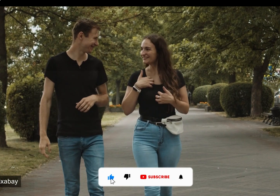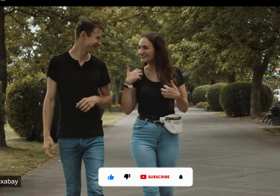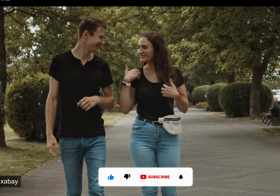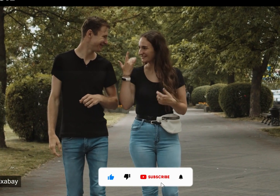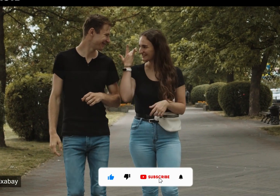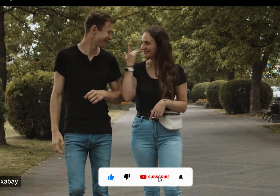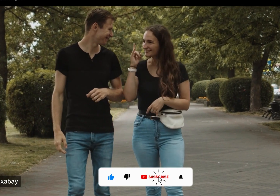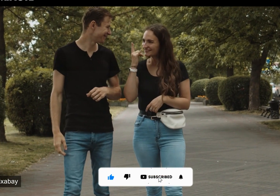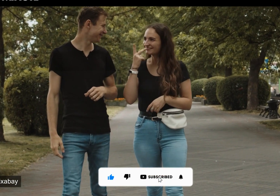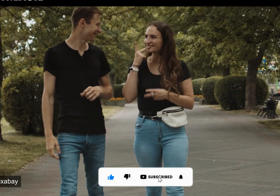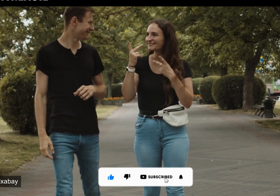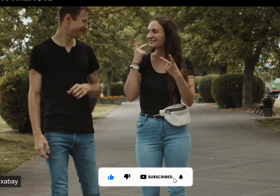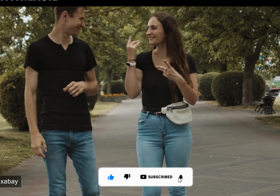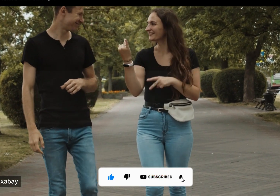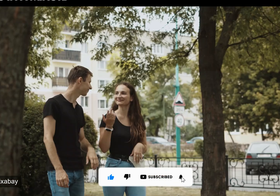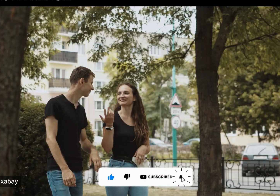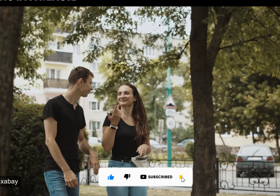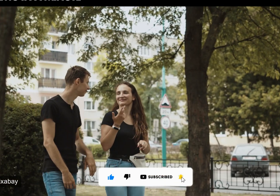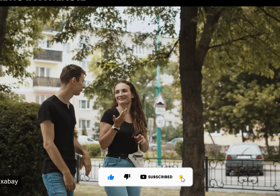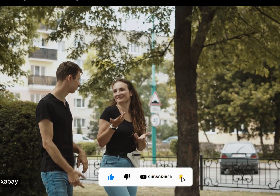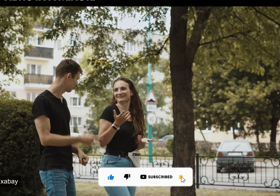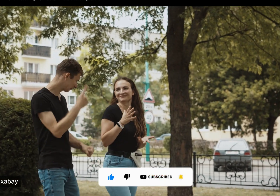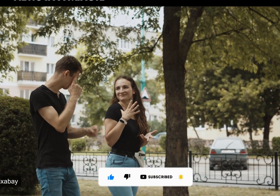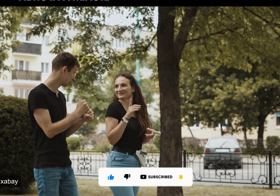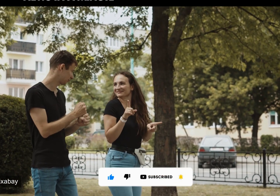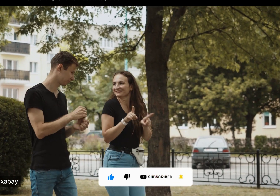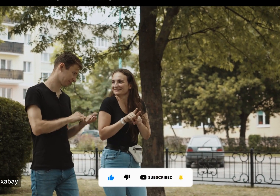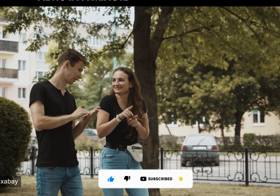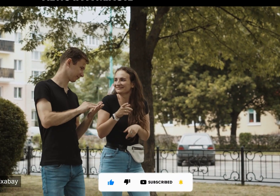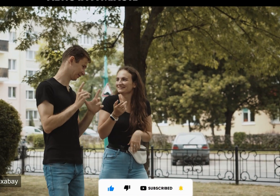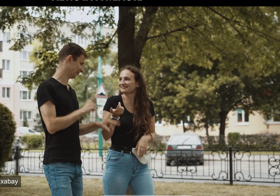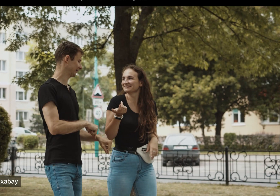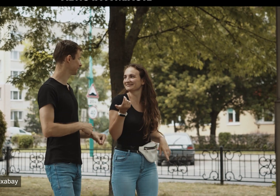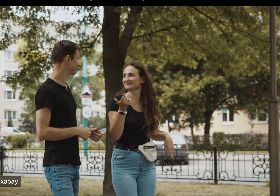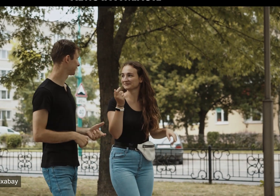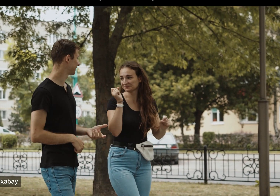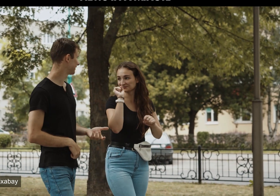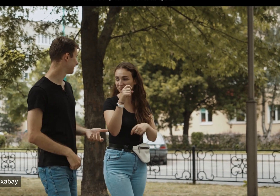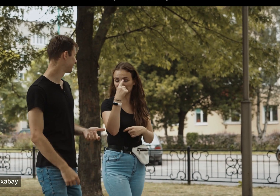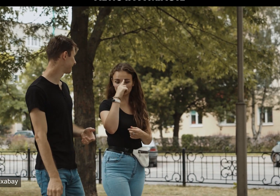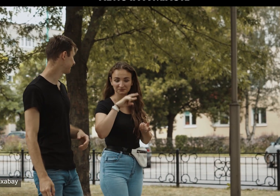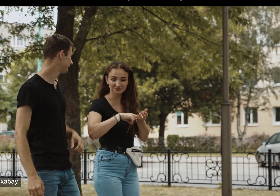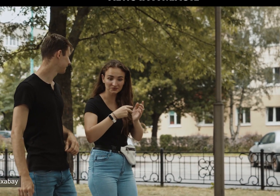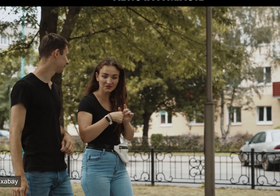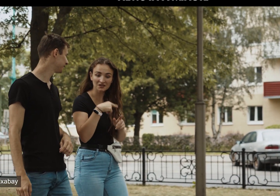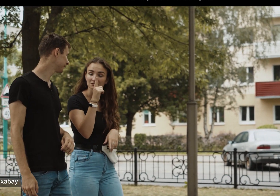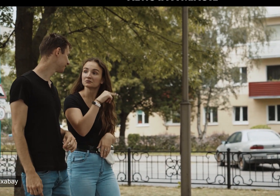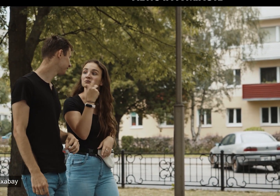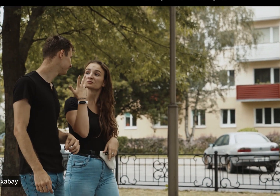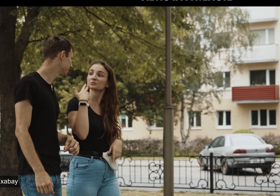dialects. It is now set to be added to the country's existing 11 official languages. Magwanish added that this constitutional amendment